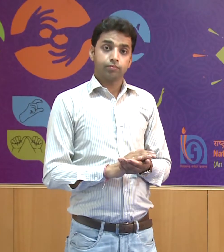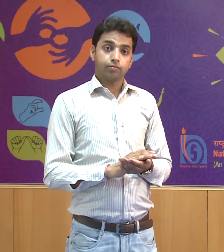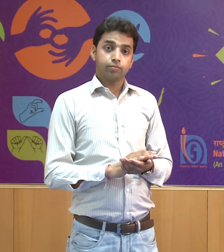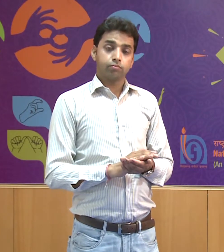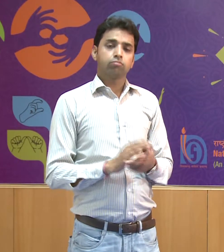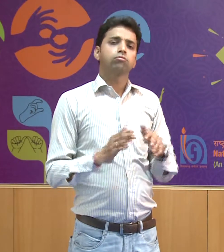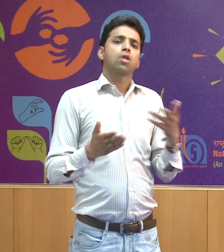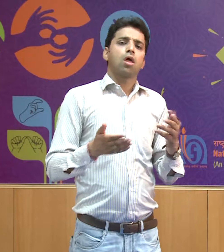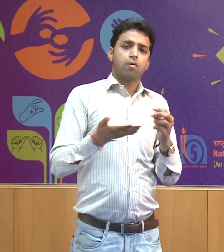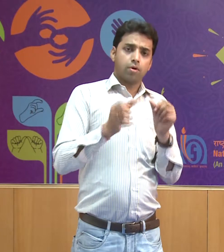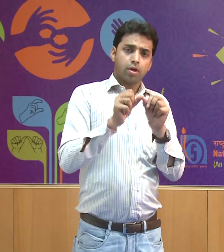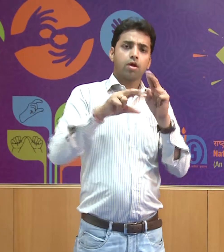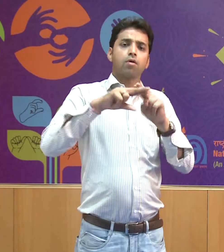and Afif,